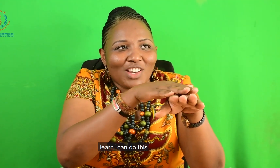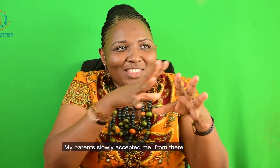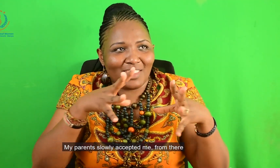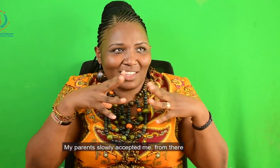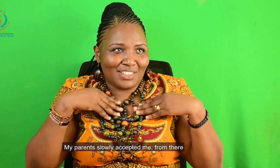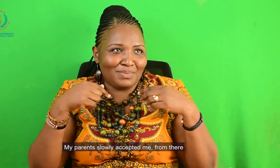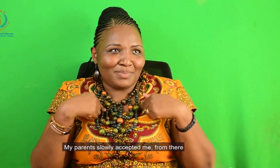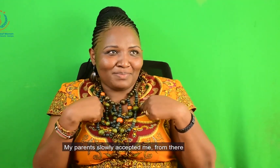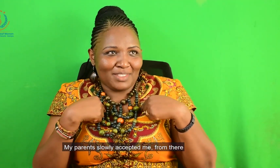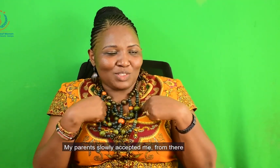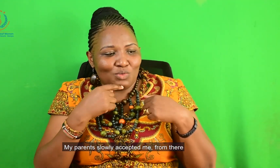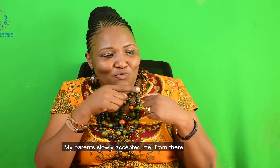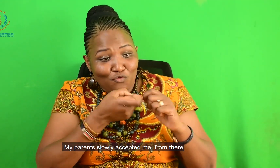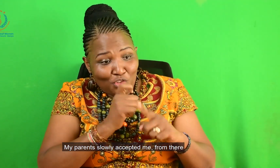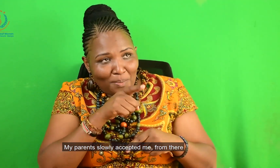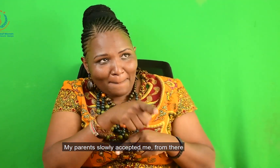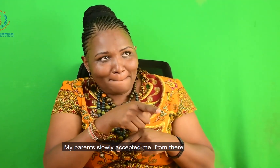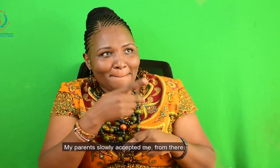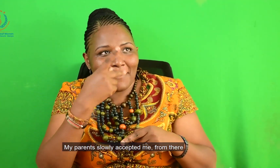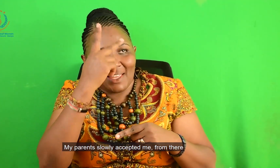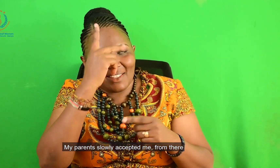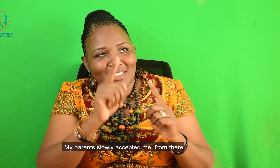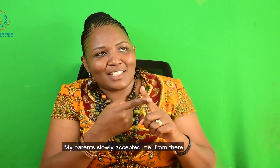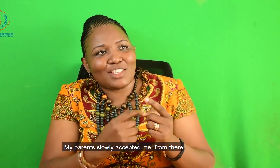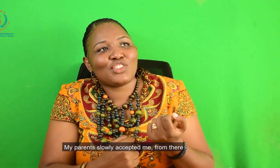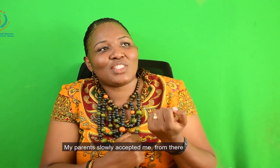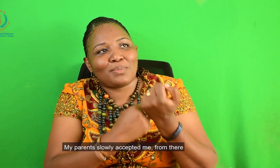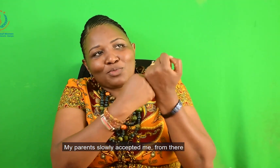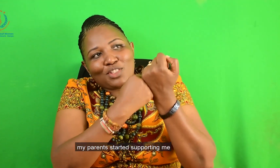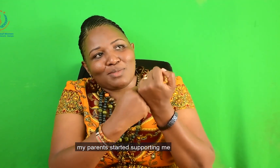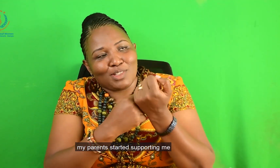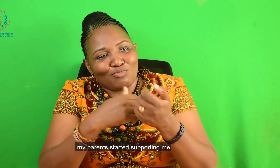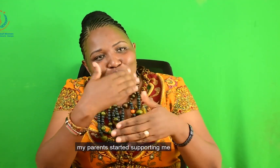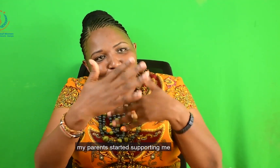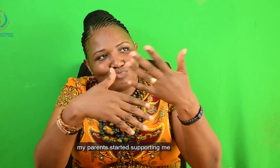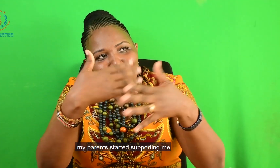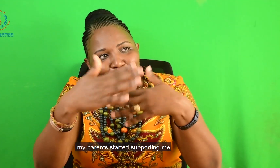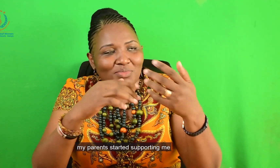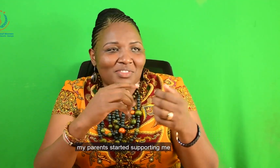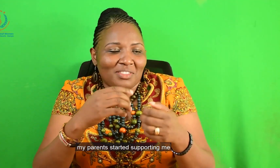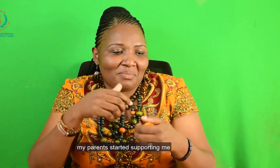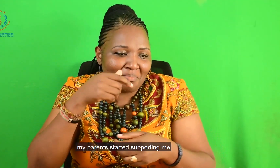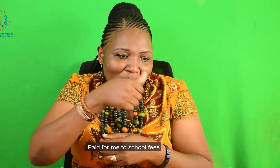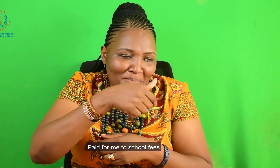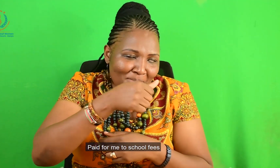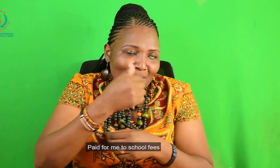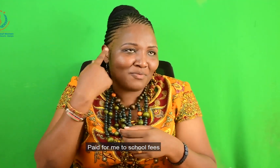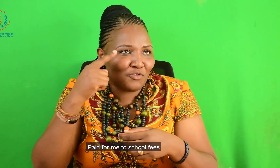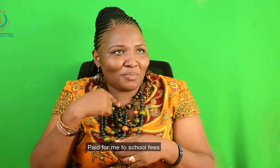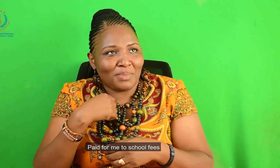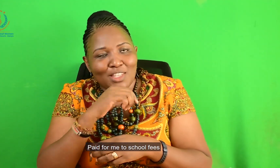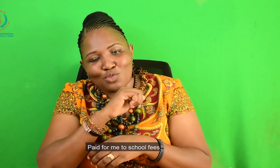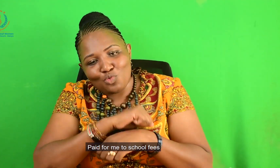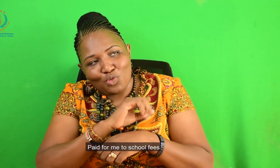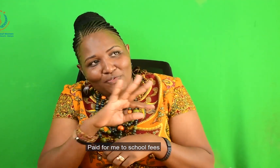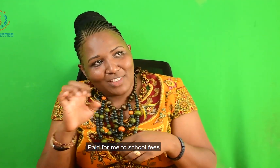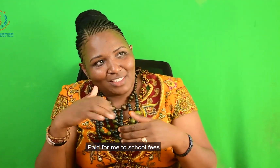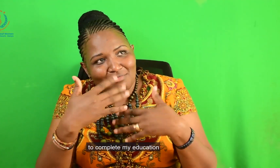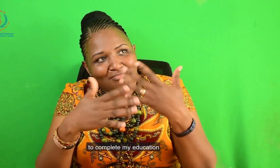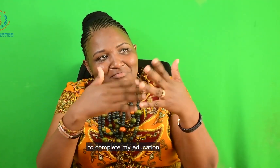But my parents slowly accepted me, and from there, my parents started supporting me, paid for my school fees to complete